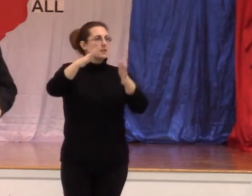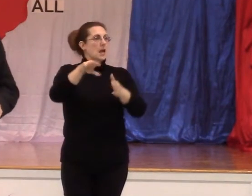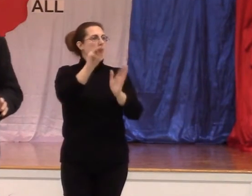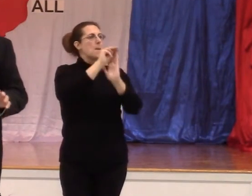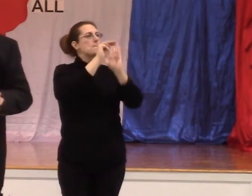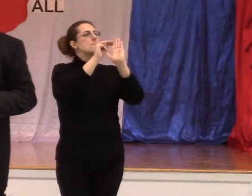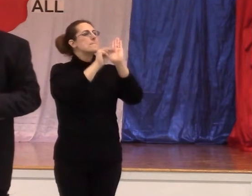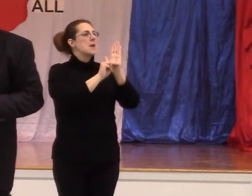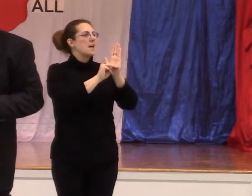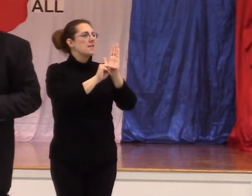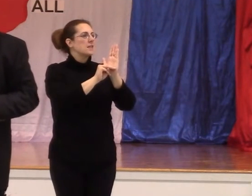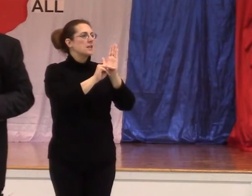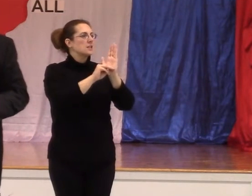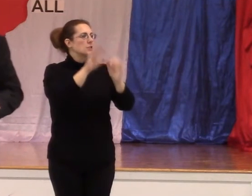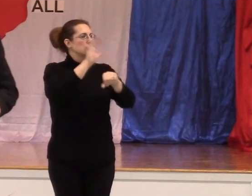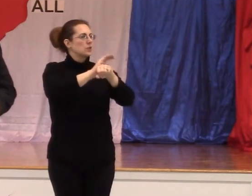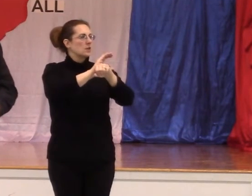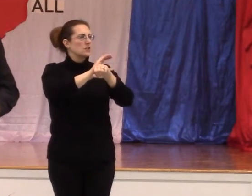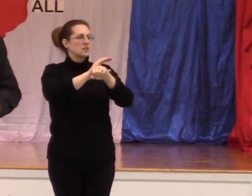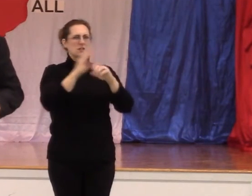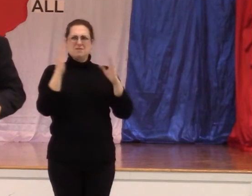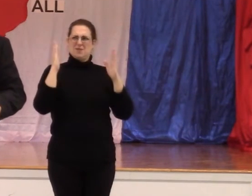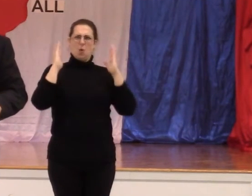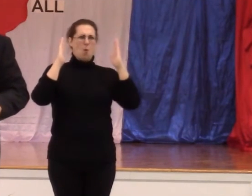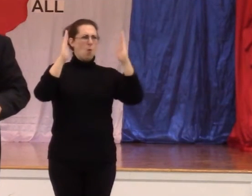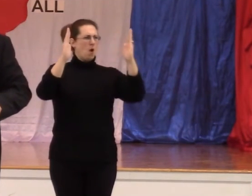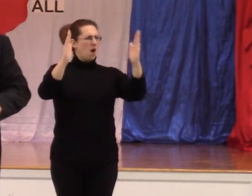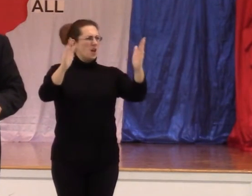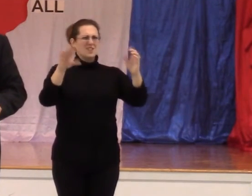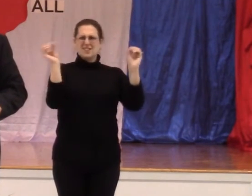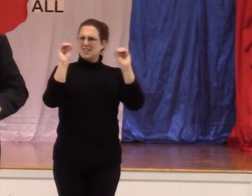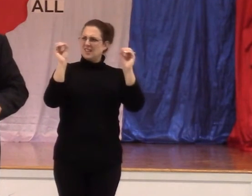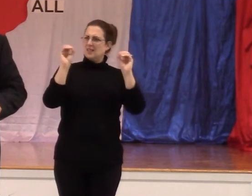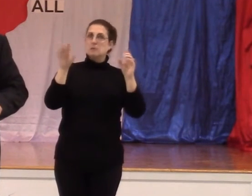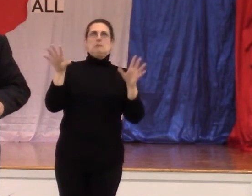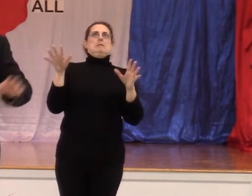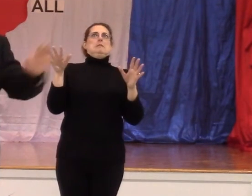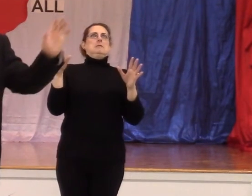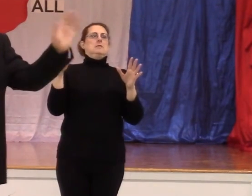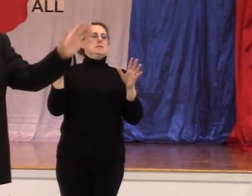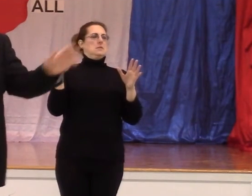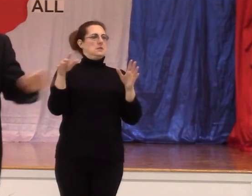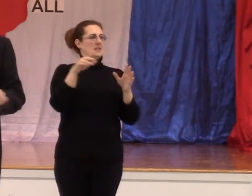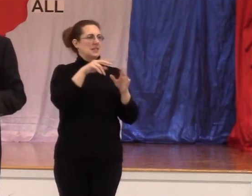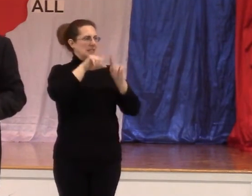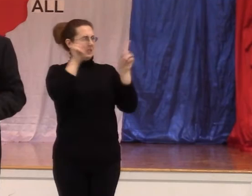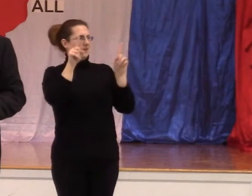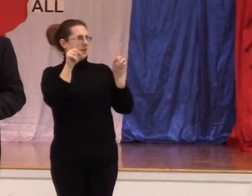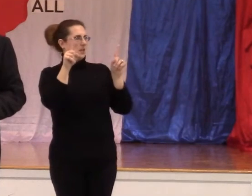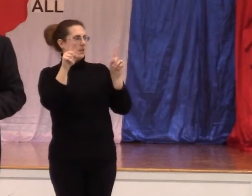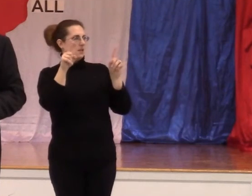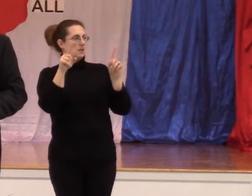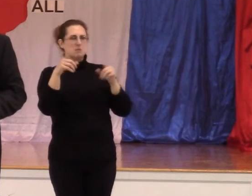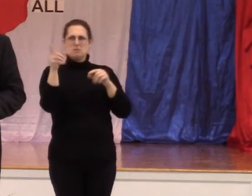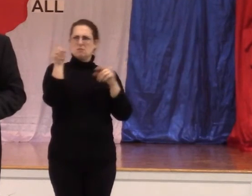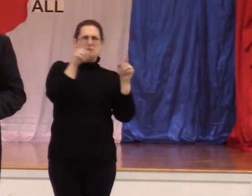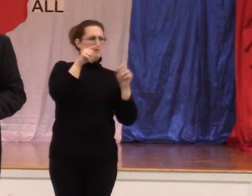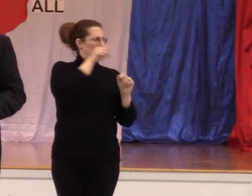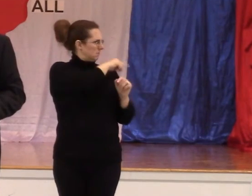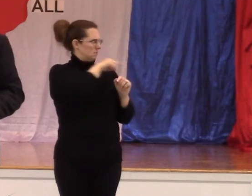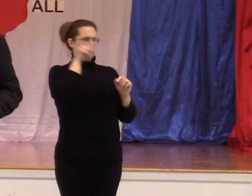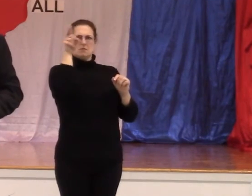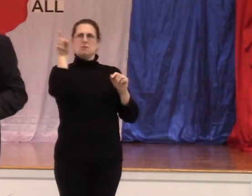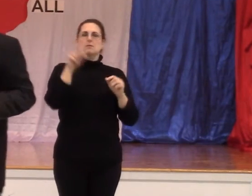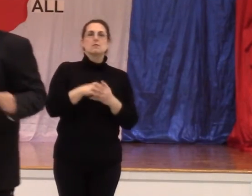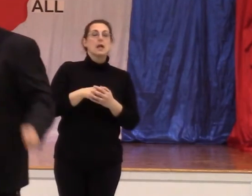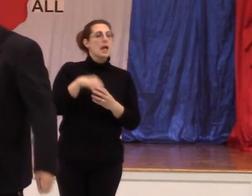was just bare walls and everything else. It was like, wow, that's quite a stark difference from where we started. Right? And that's really